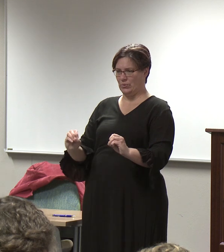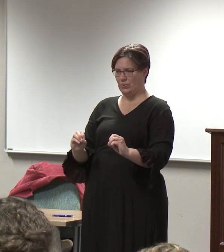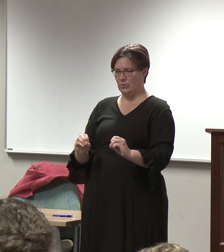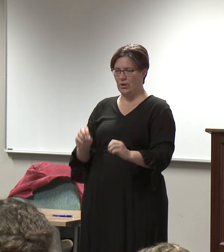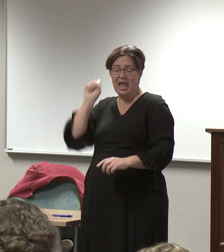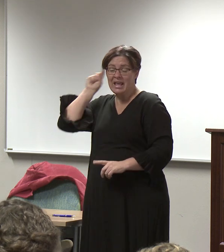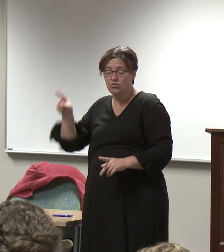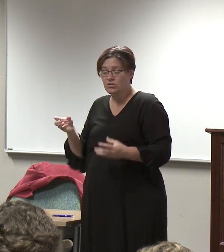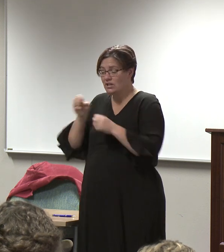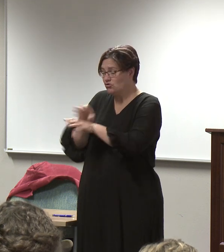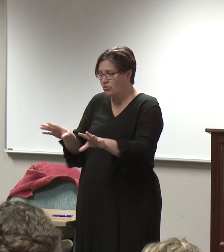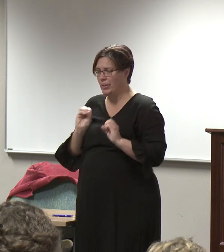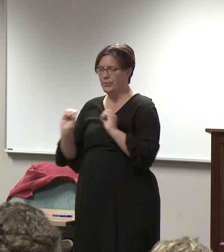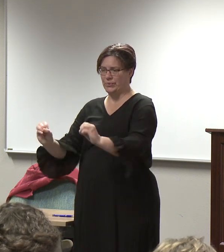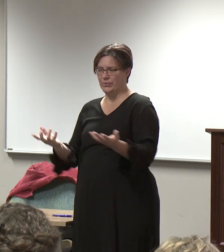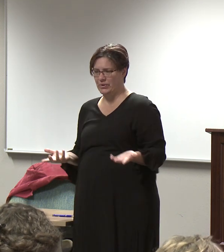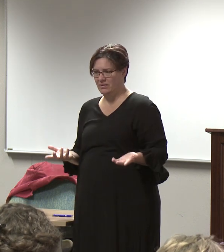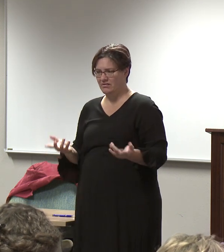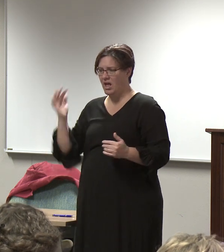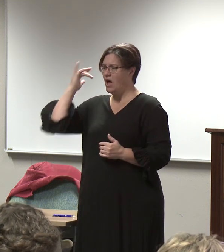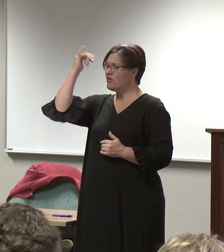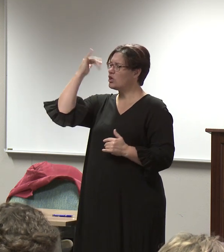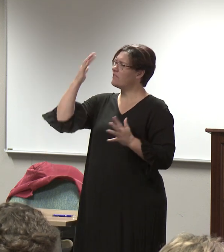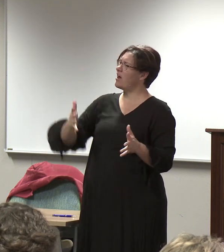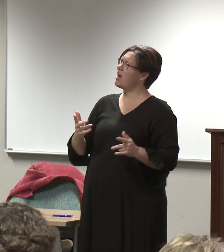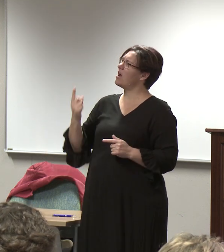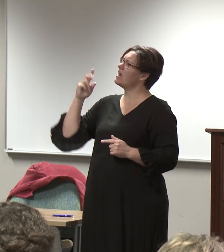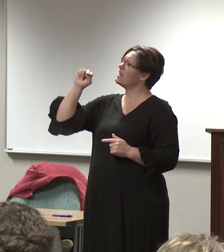in general. It was a philosopher that in 14th